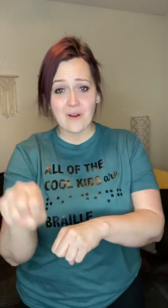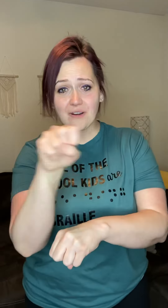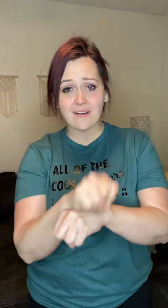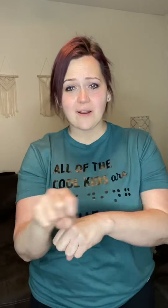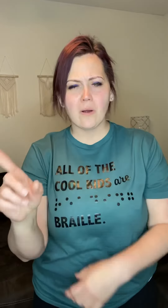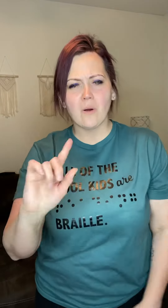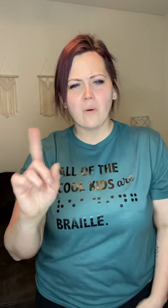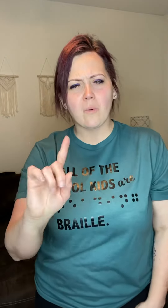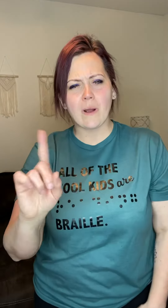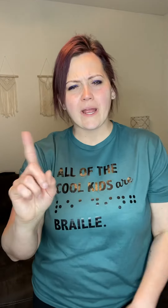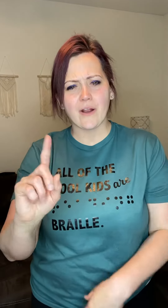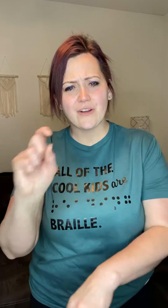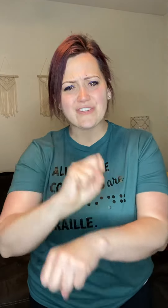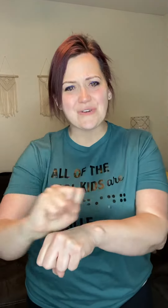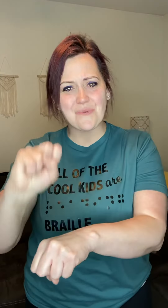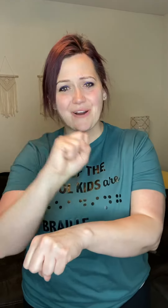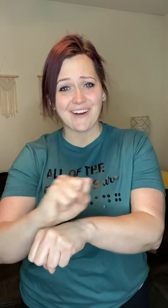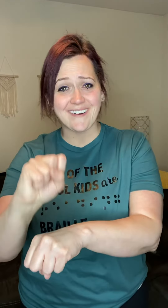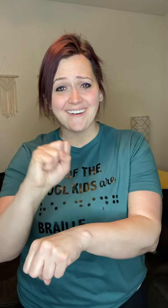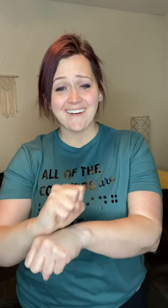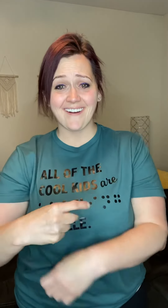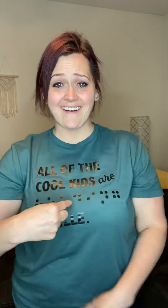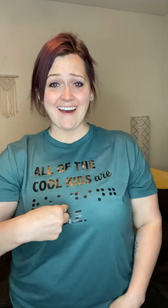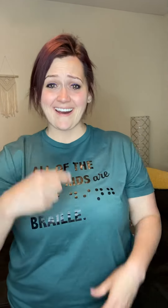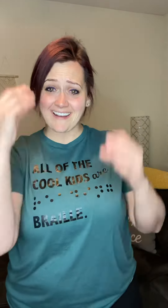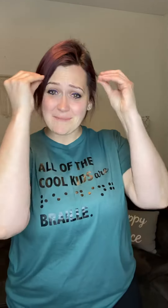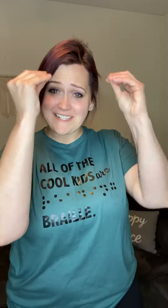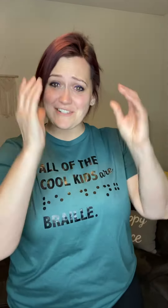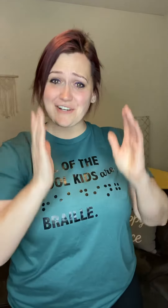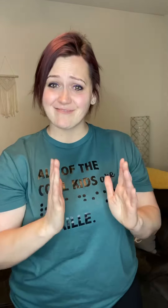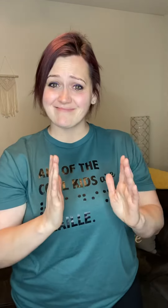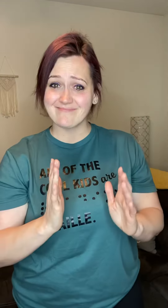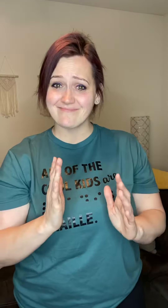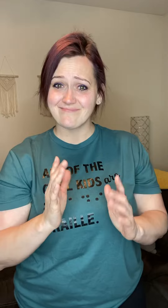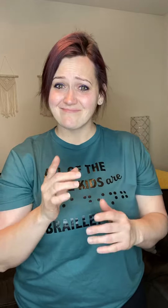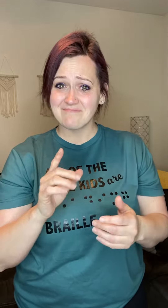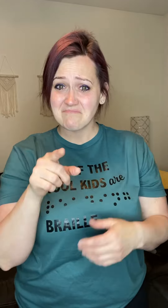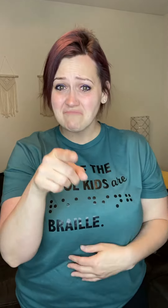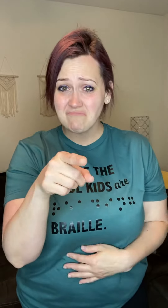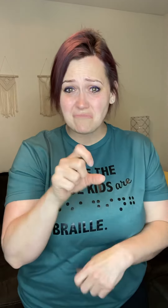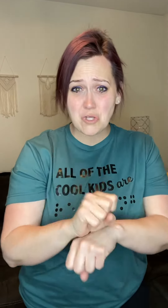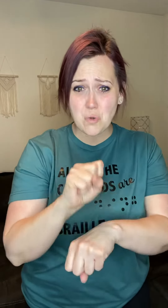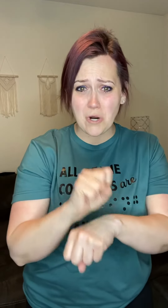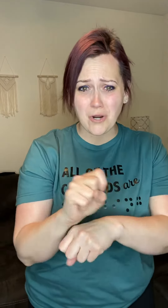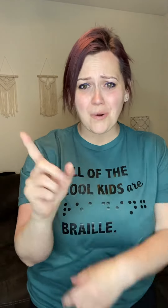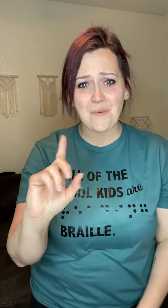Work. Where do you work? I am a teacher. You work